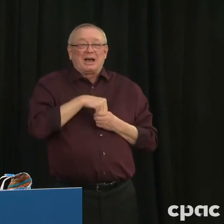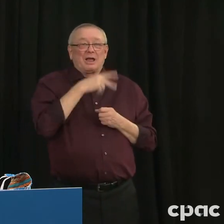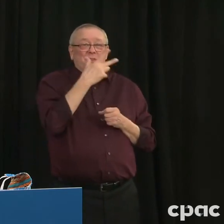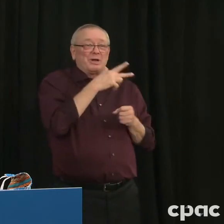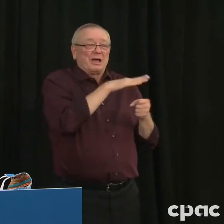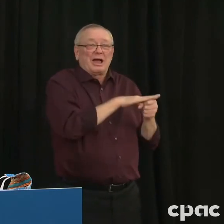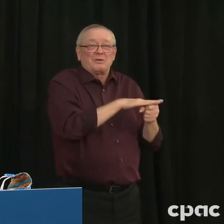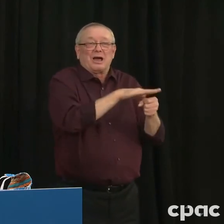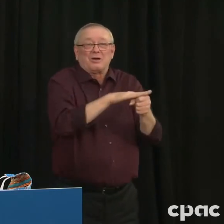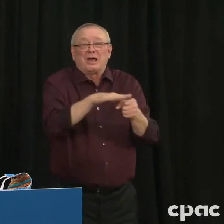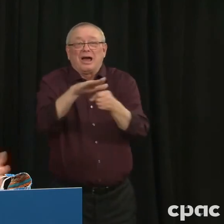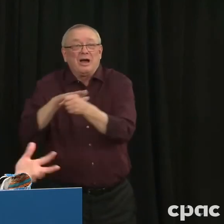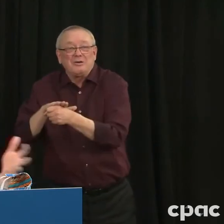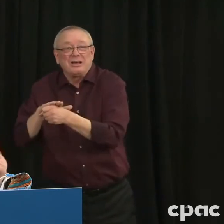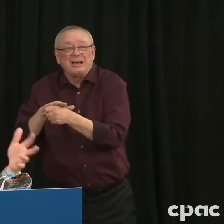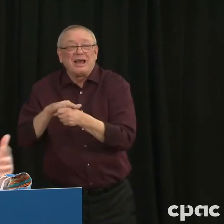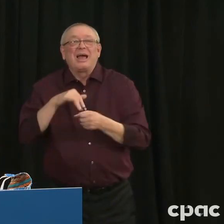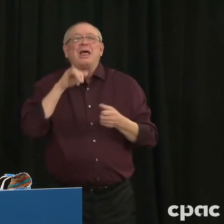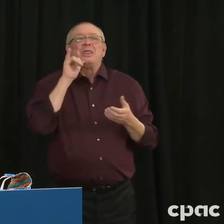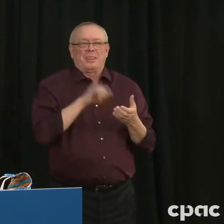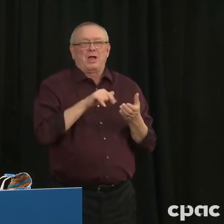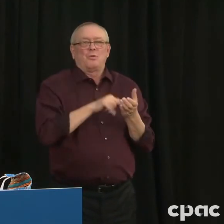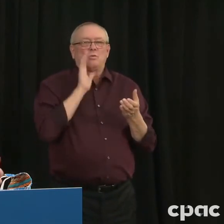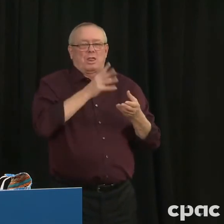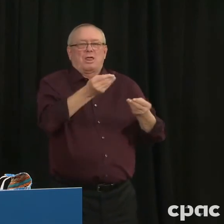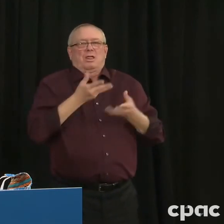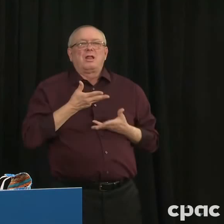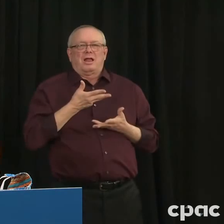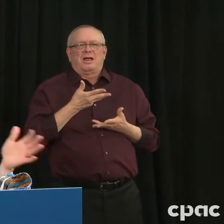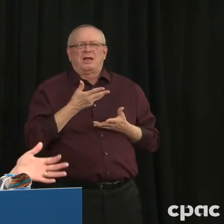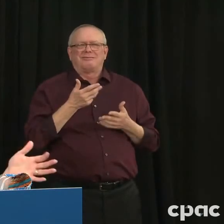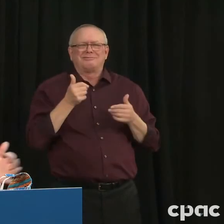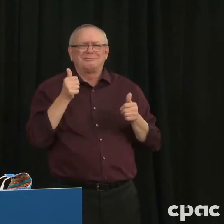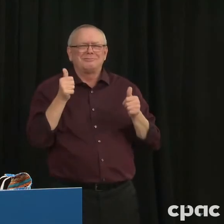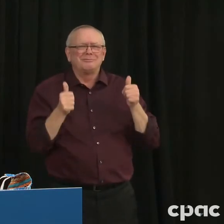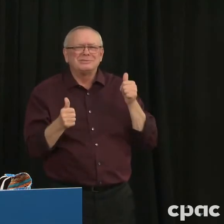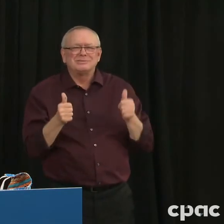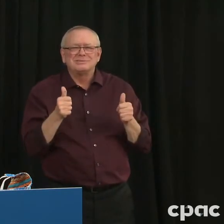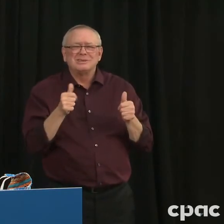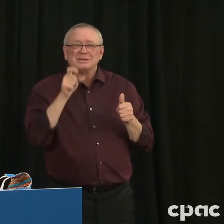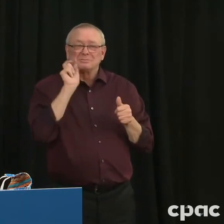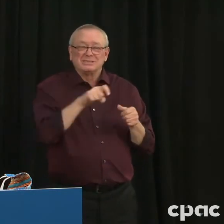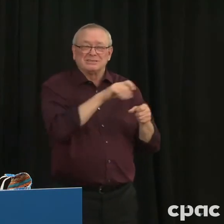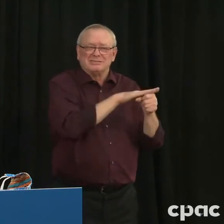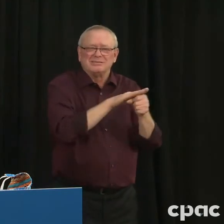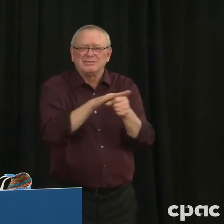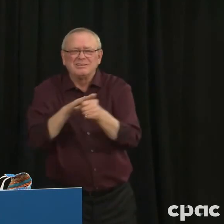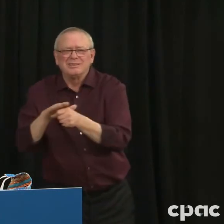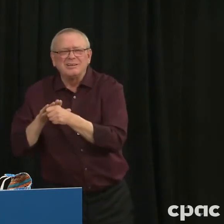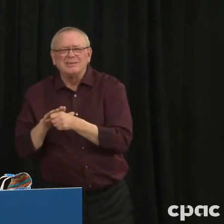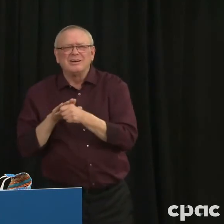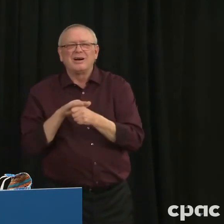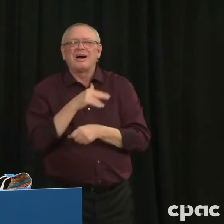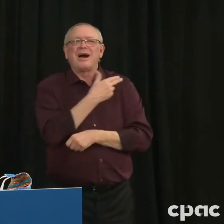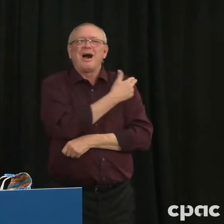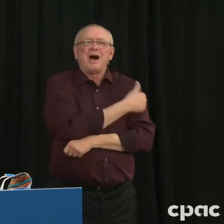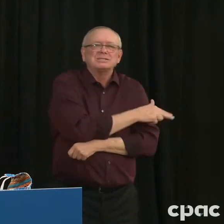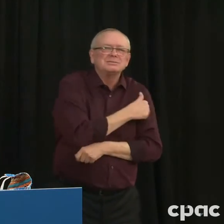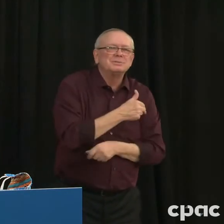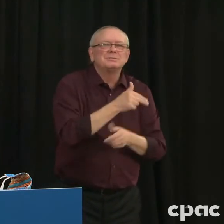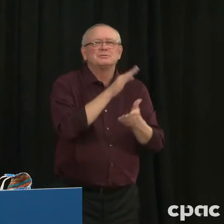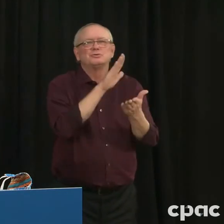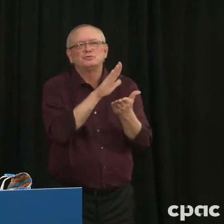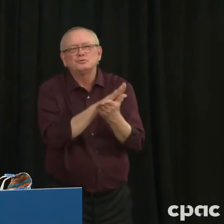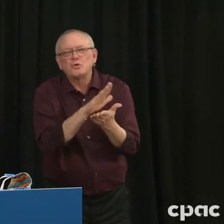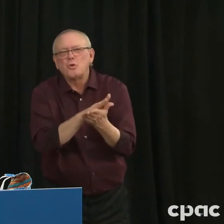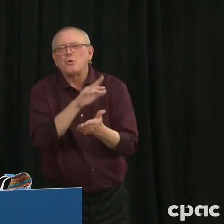a non-priority setting or kind of not part of one of those continuing care, healthcare, or schools, and someone who does not have the app is the